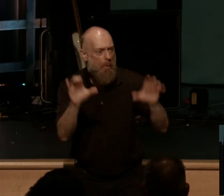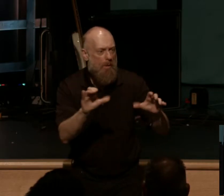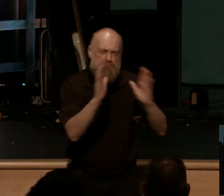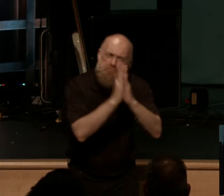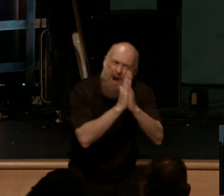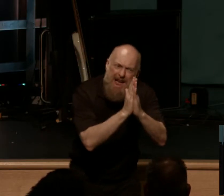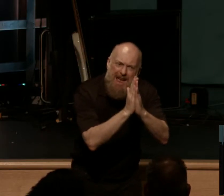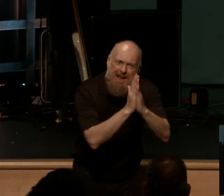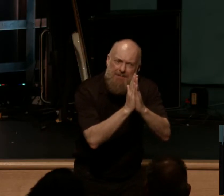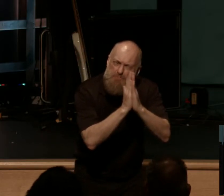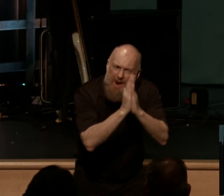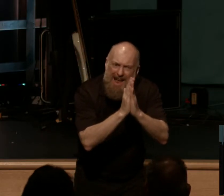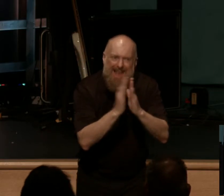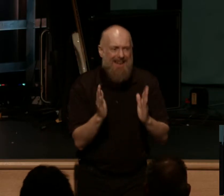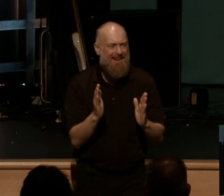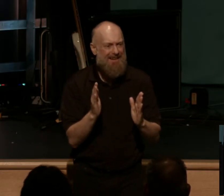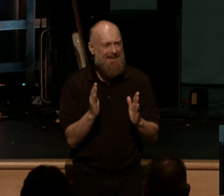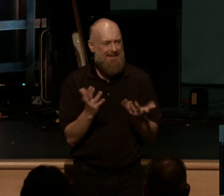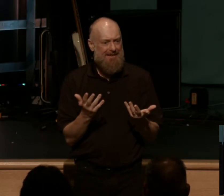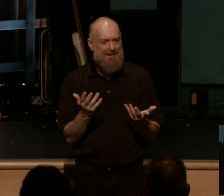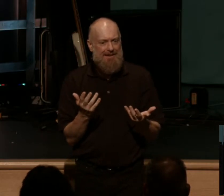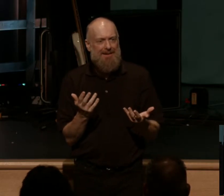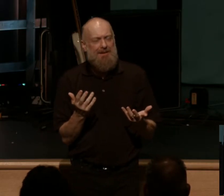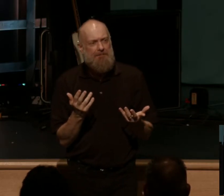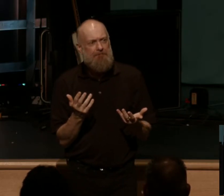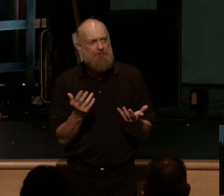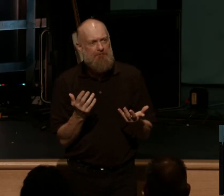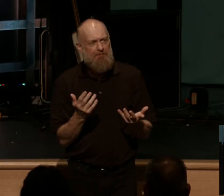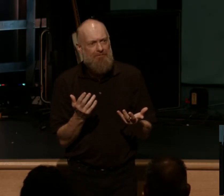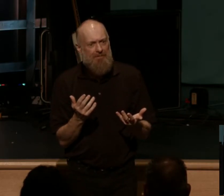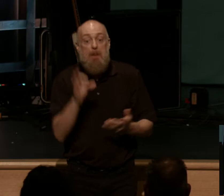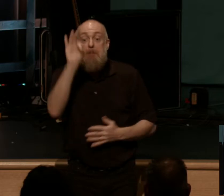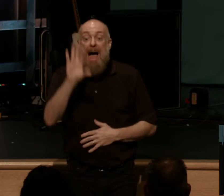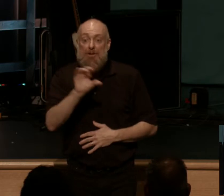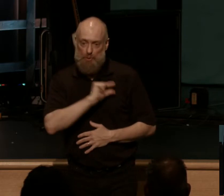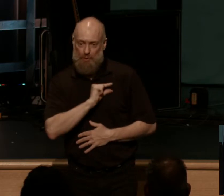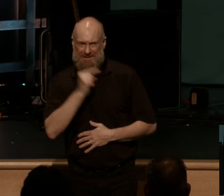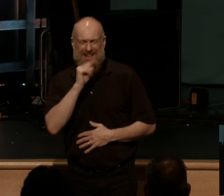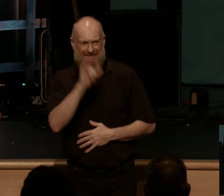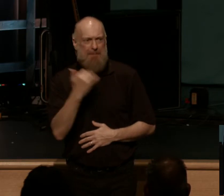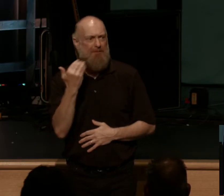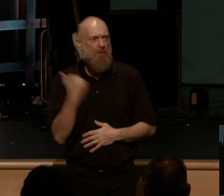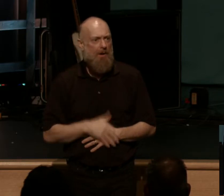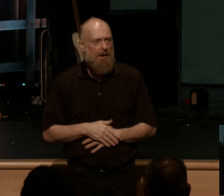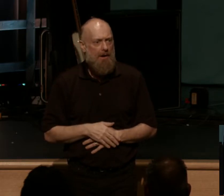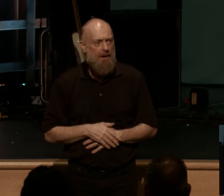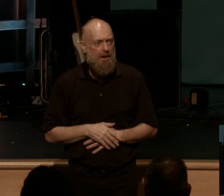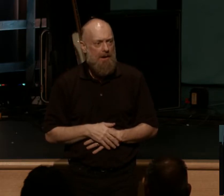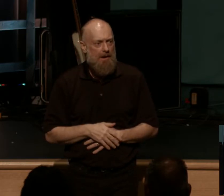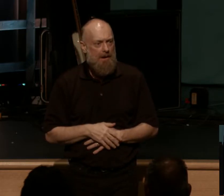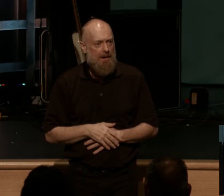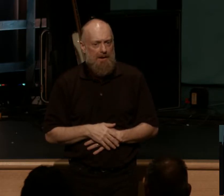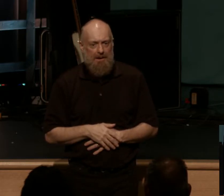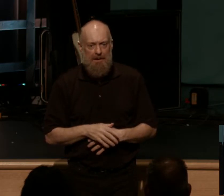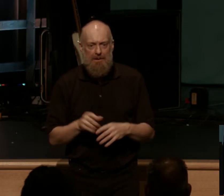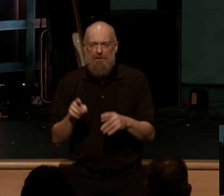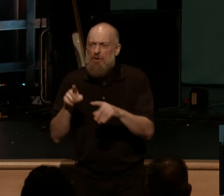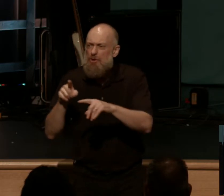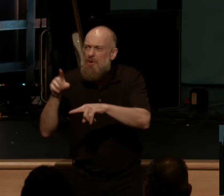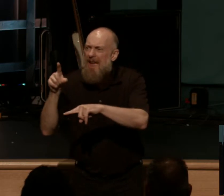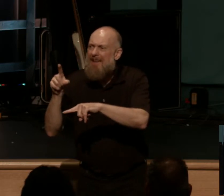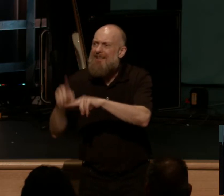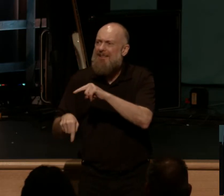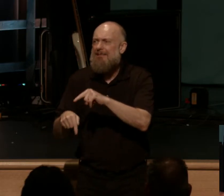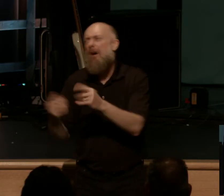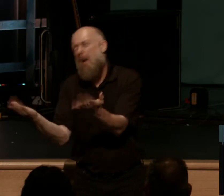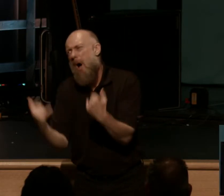praying church. And I think maybe D.L. Henderson said it. For sure, Pastor George says it. You can't ought people to pray.